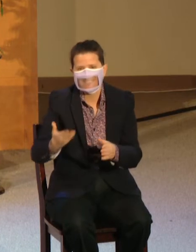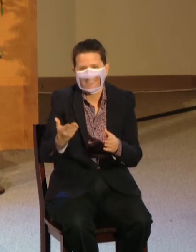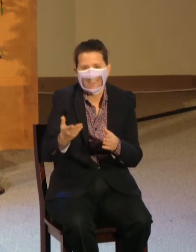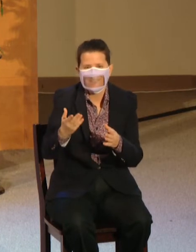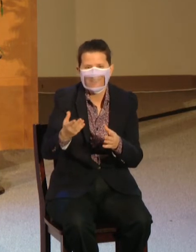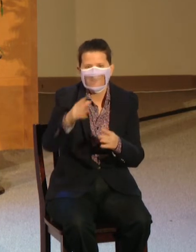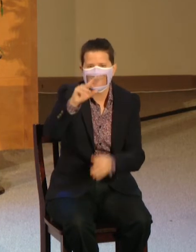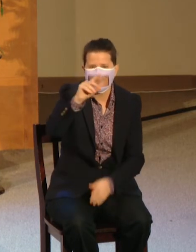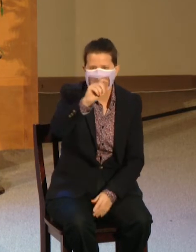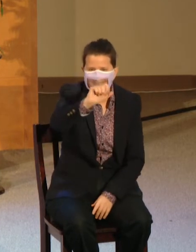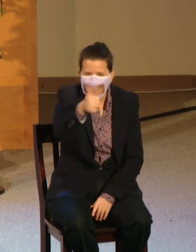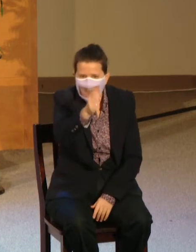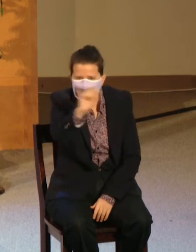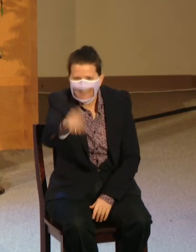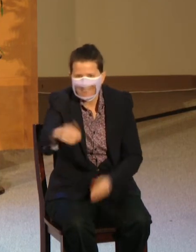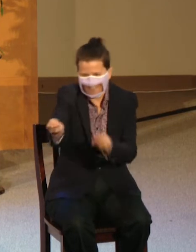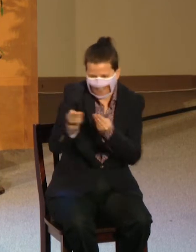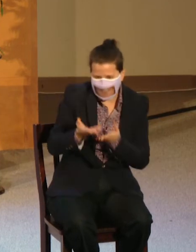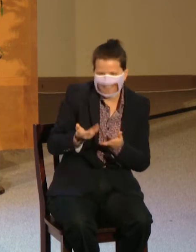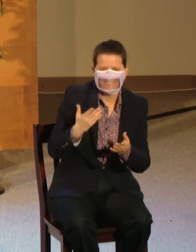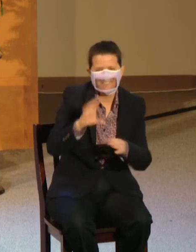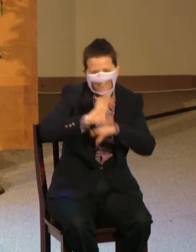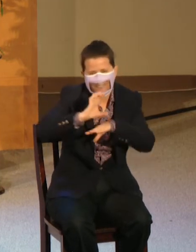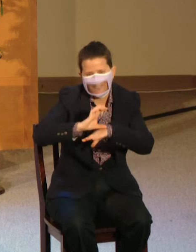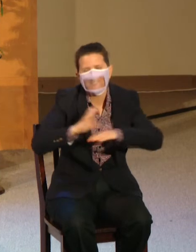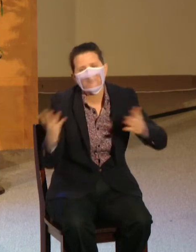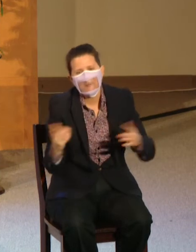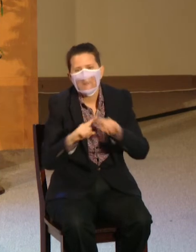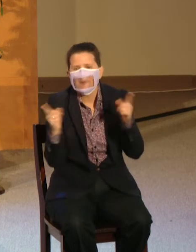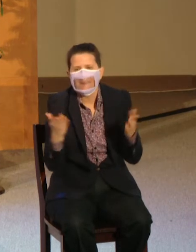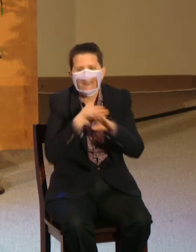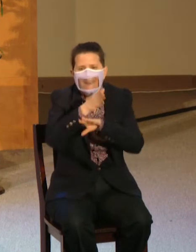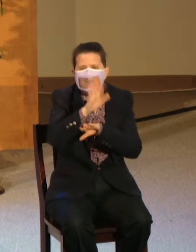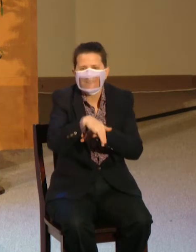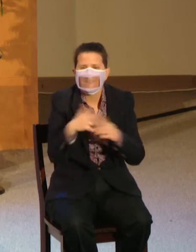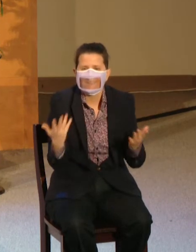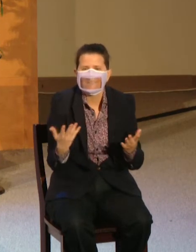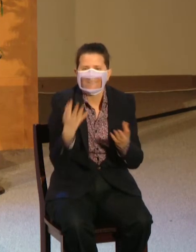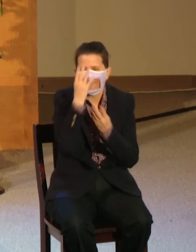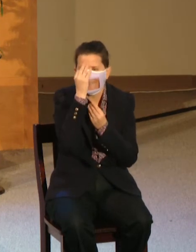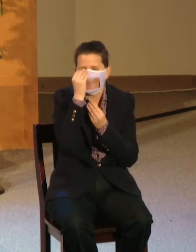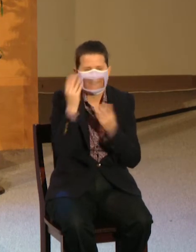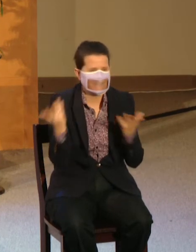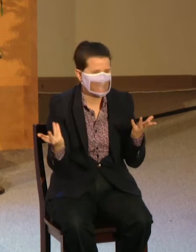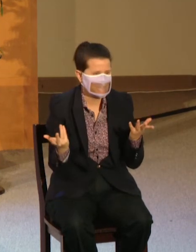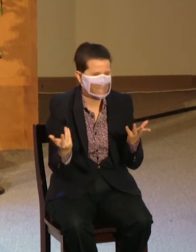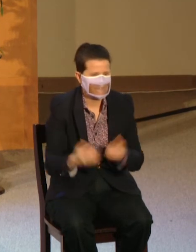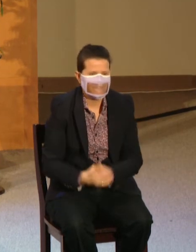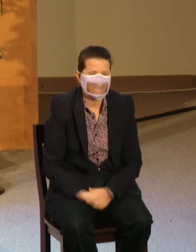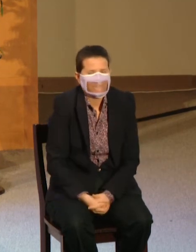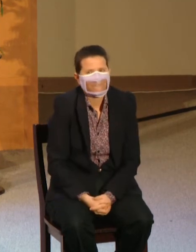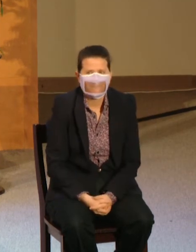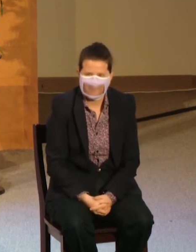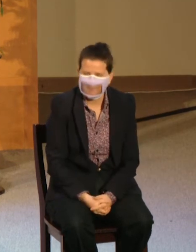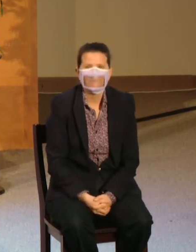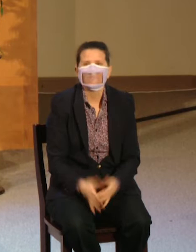But after that, what would you do with it? Think about that for a minute. So he gives the example of these 3 women.